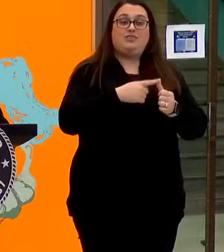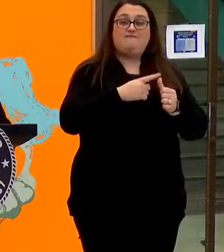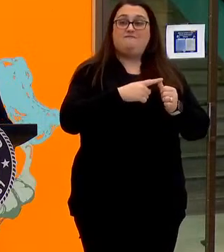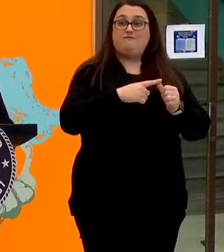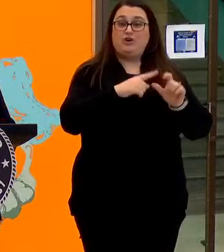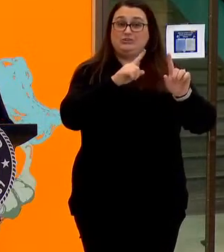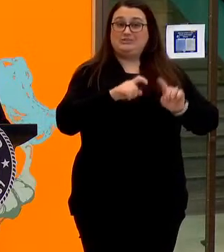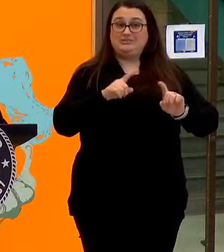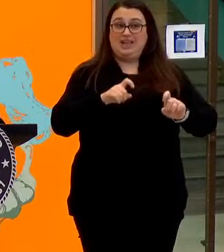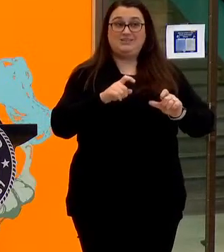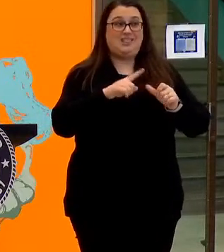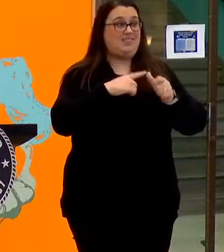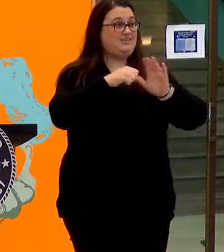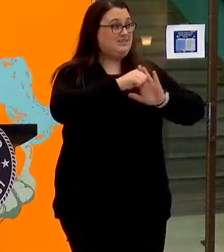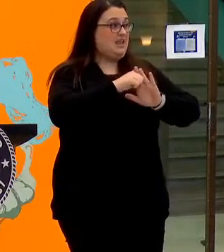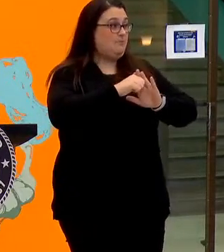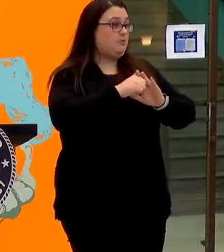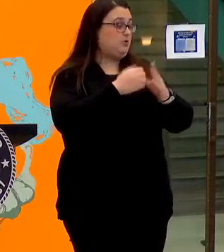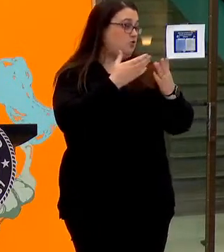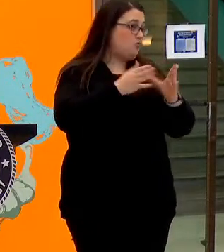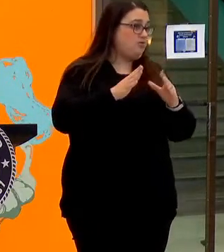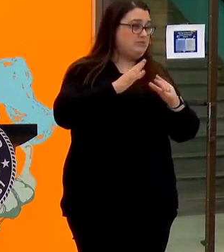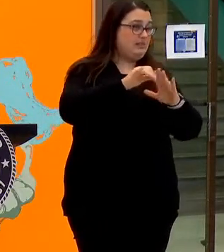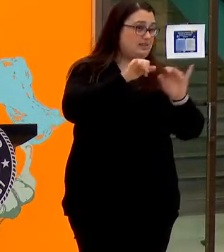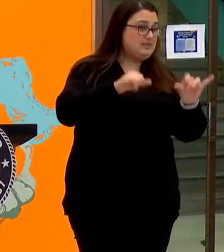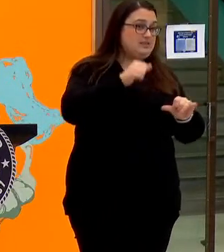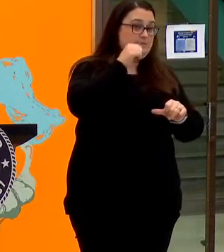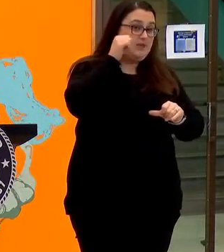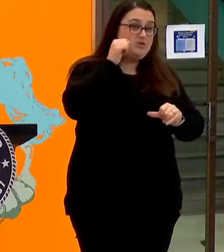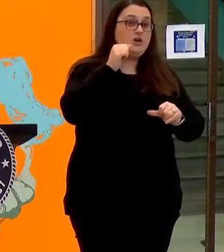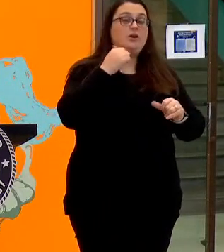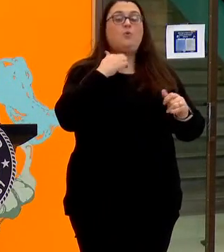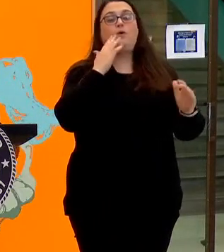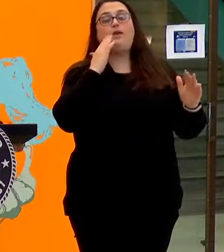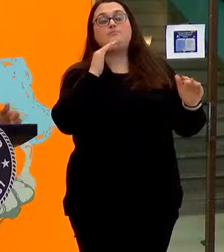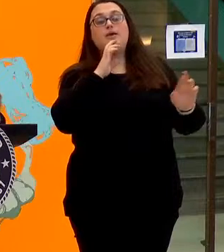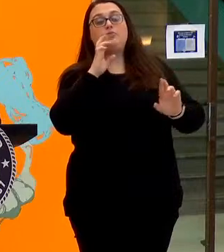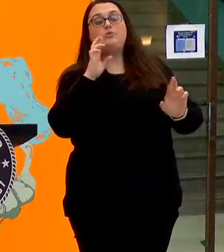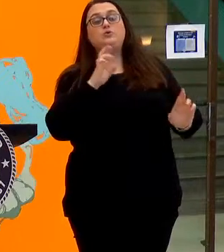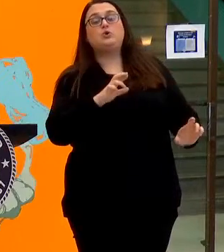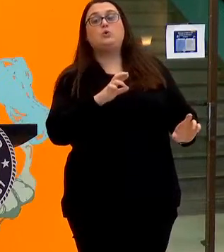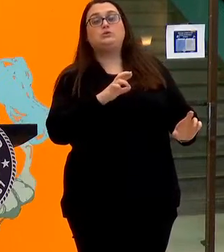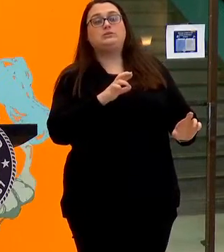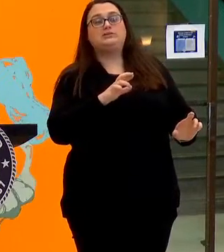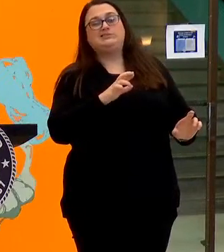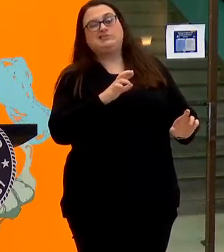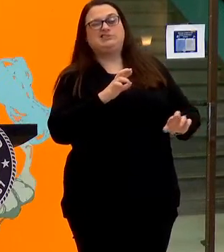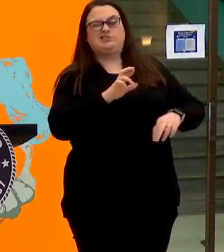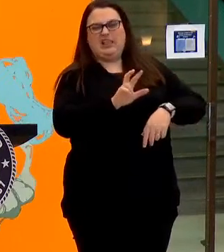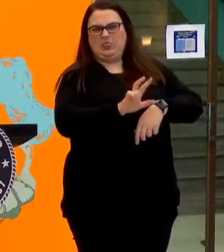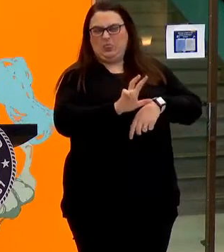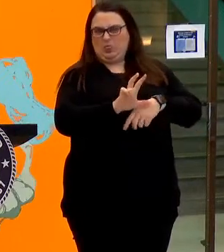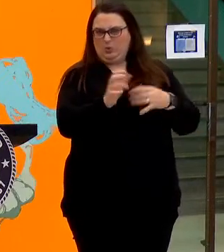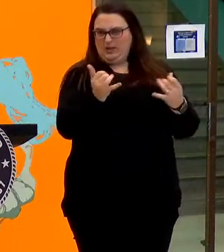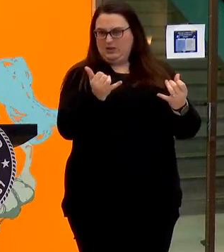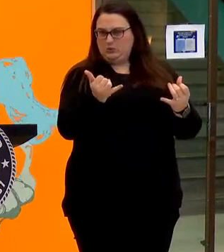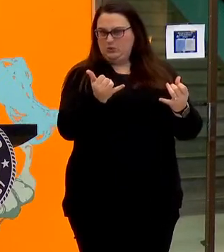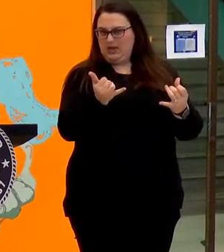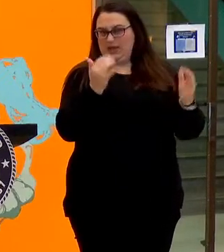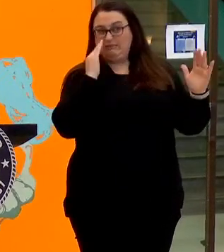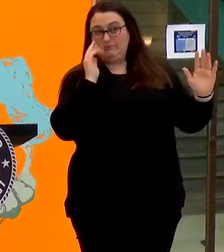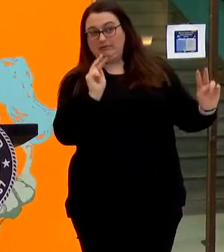round of samples across the system yesterday, and we expect the results from those by around 3 p.m. today.